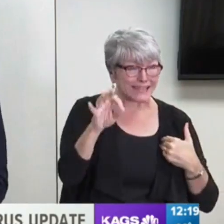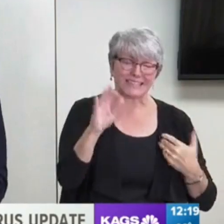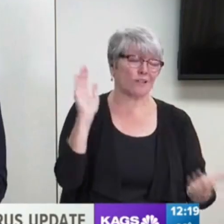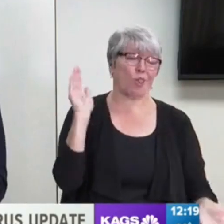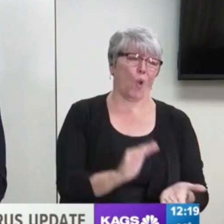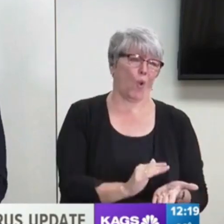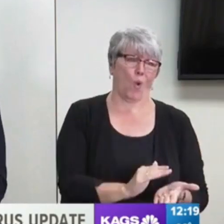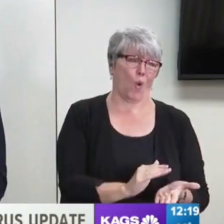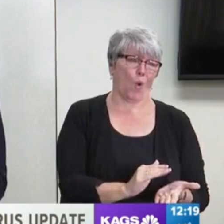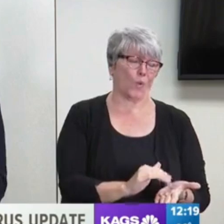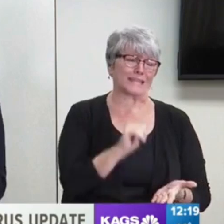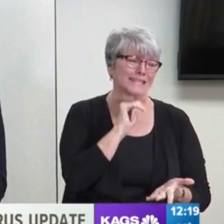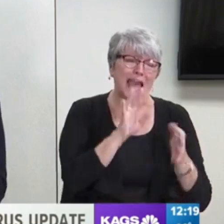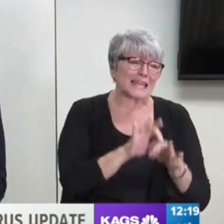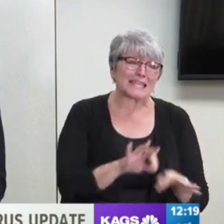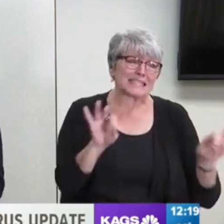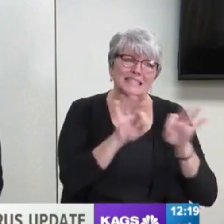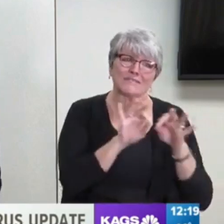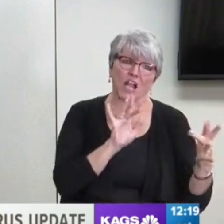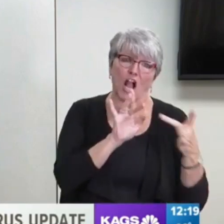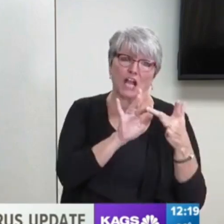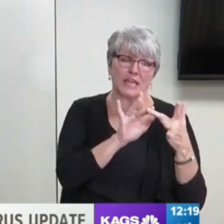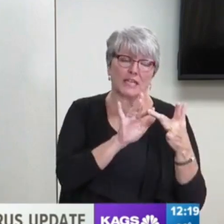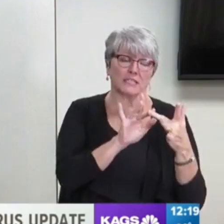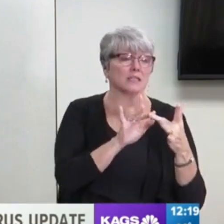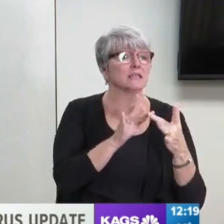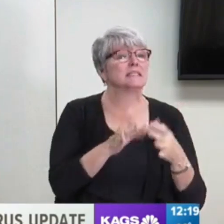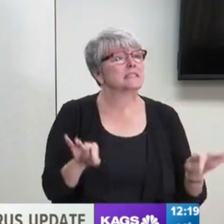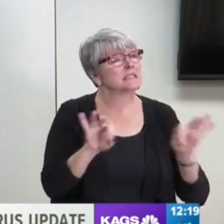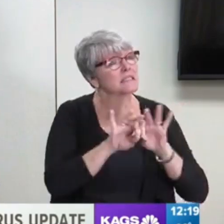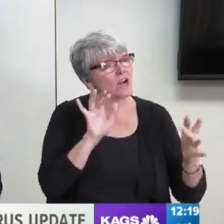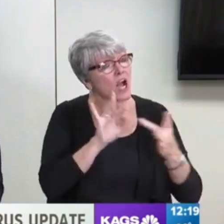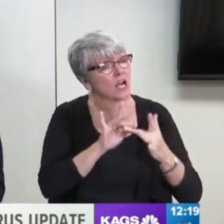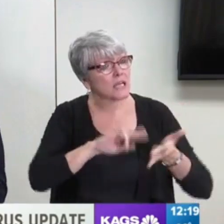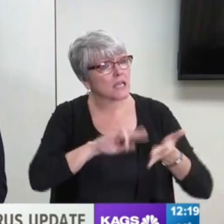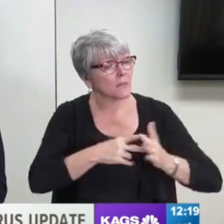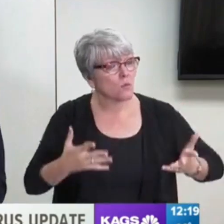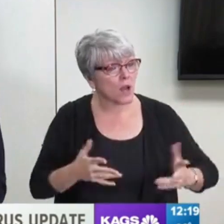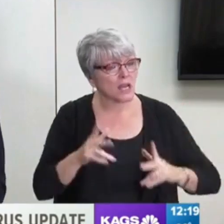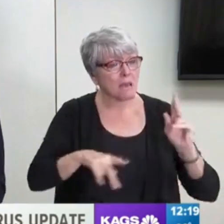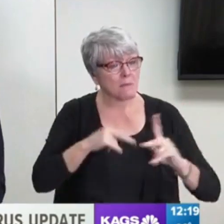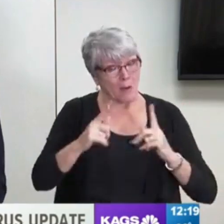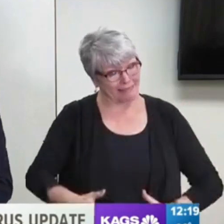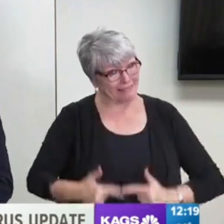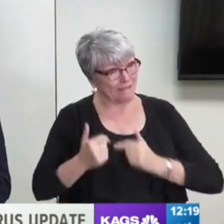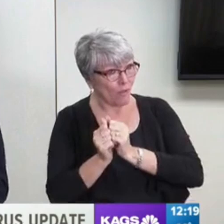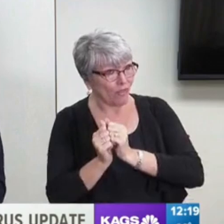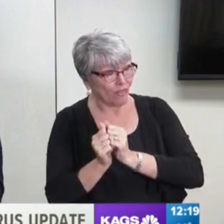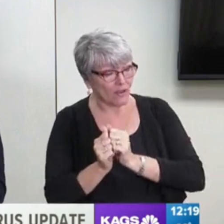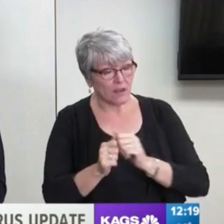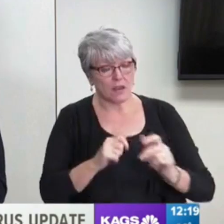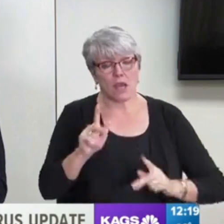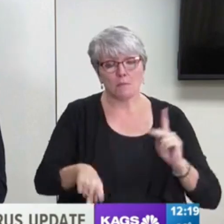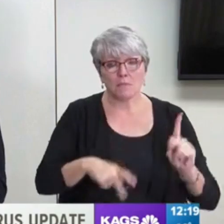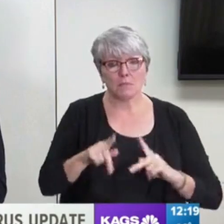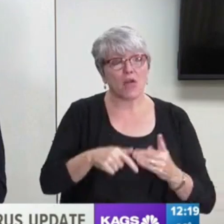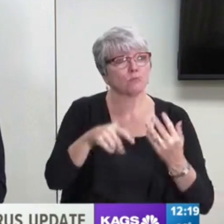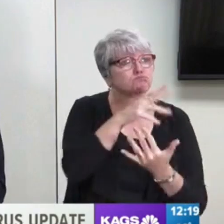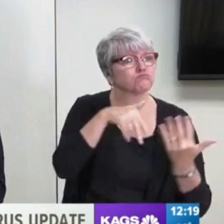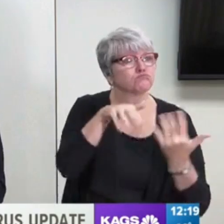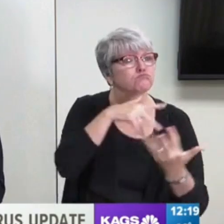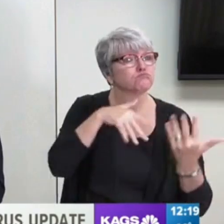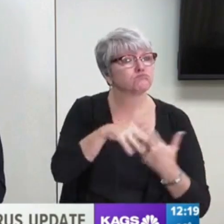low. We don't consider that a significant contact. What we consider significant are those who he lives with, those who he's